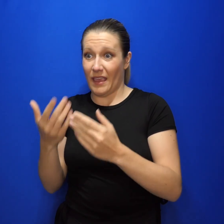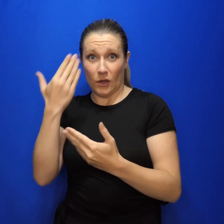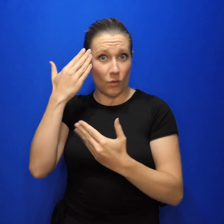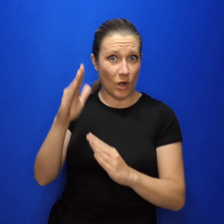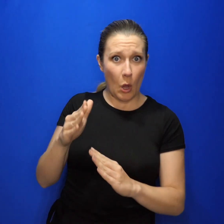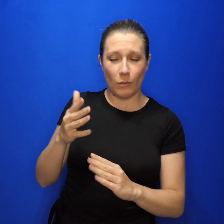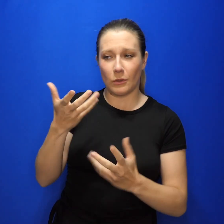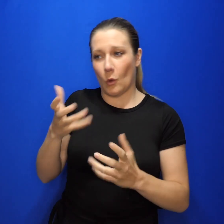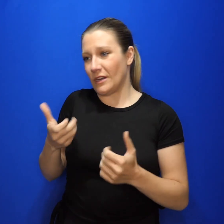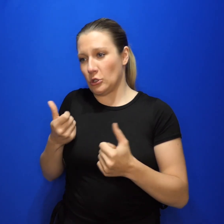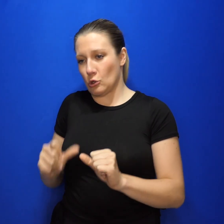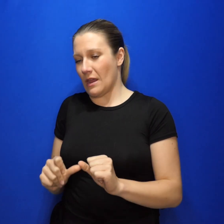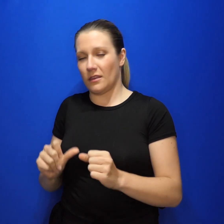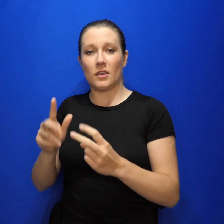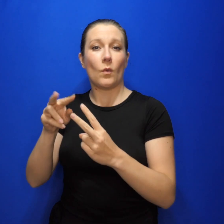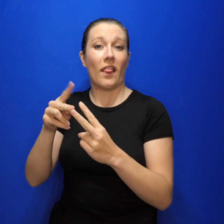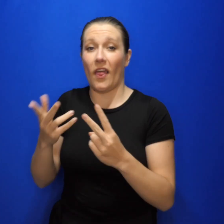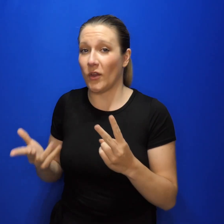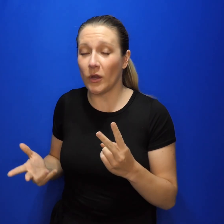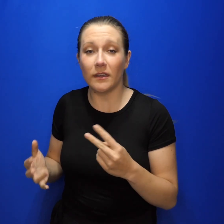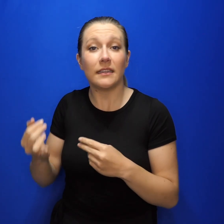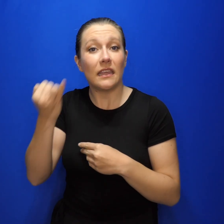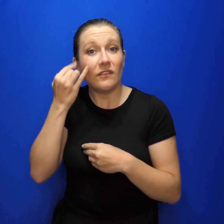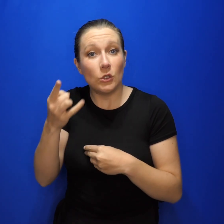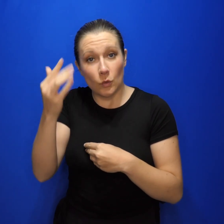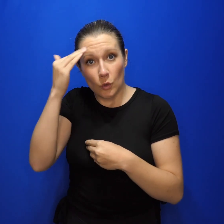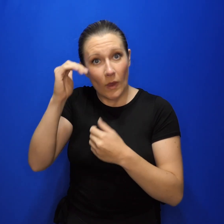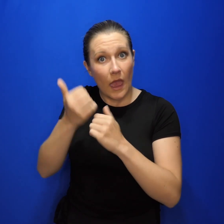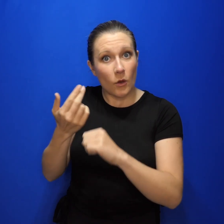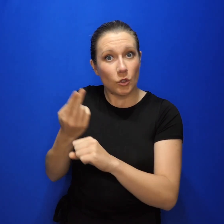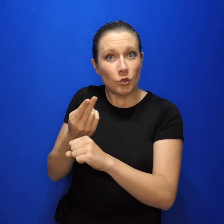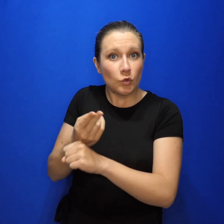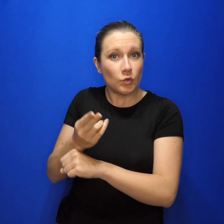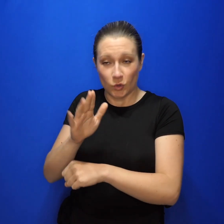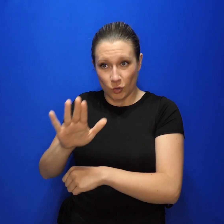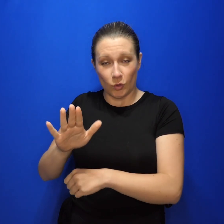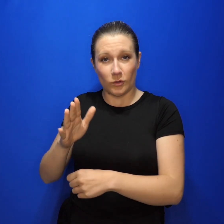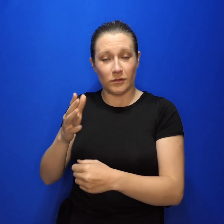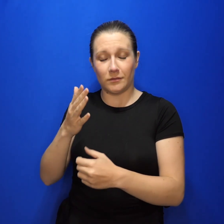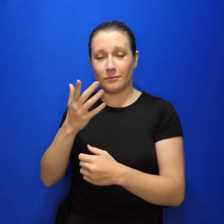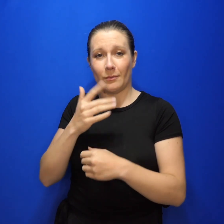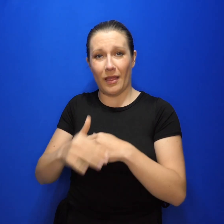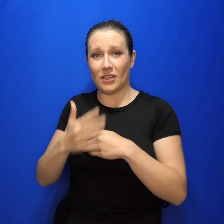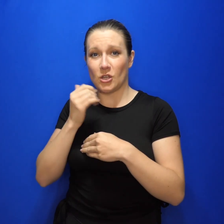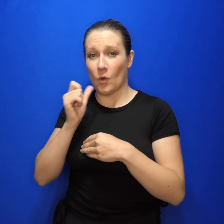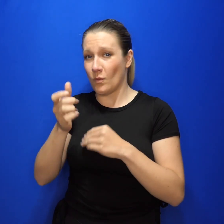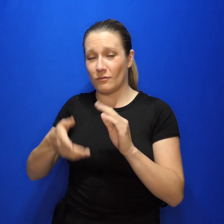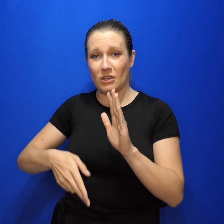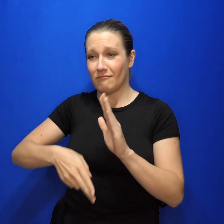try. It's one or the other, because if you knew how to use insulin, your blood sugar would not go up to 250 after you ate. Correct. It just wouldn't.